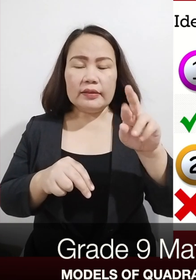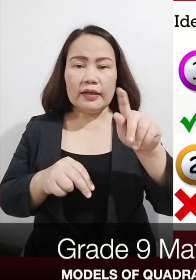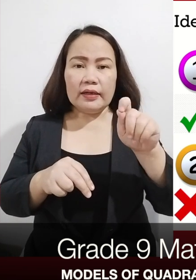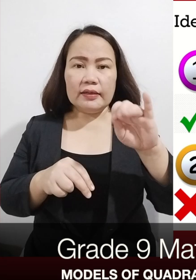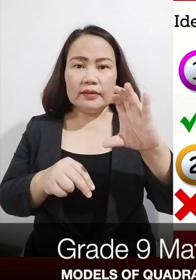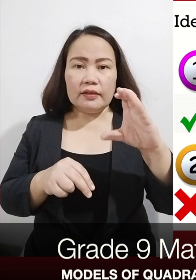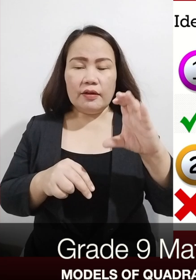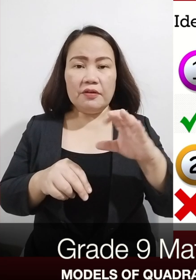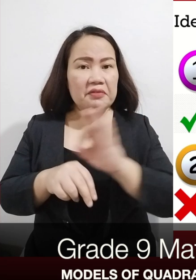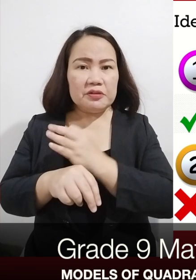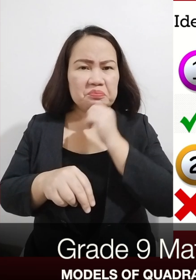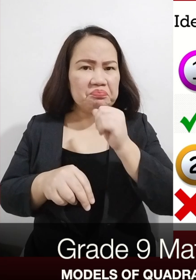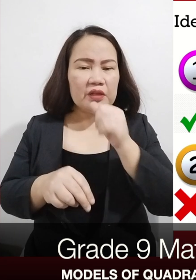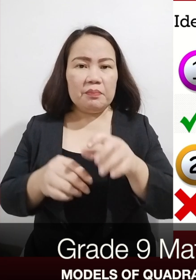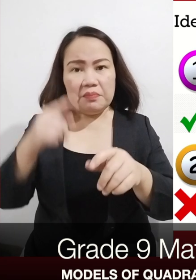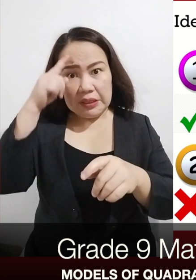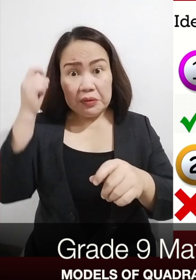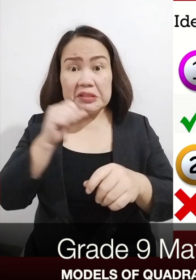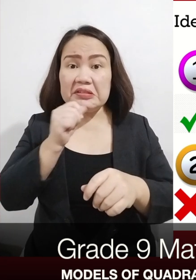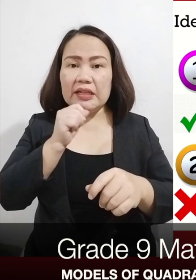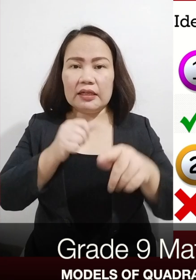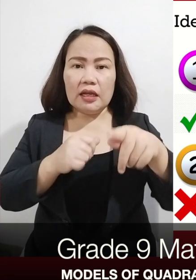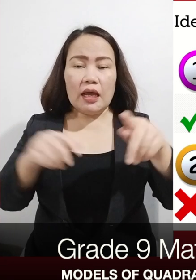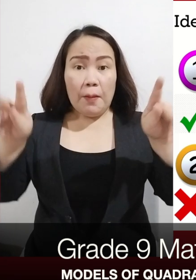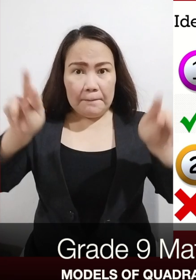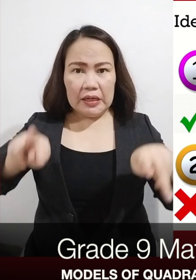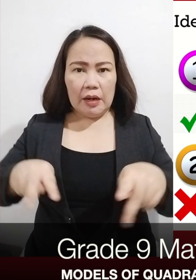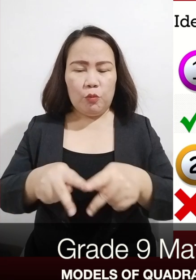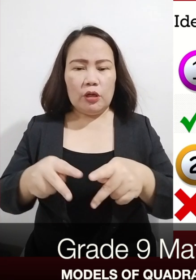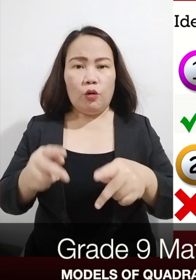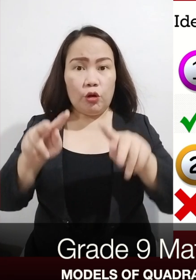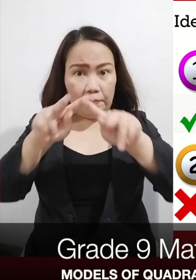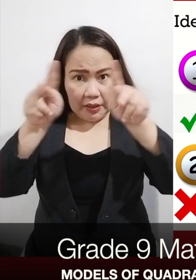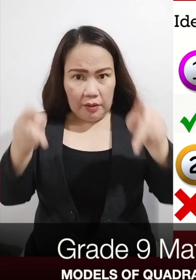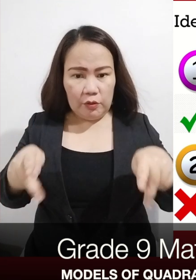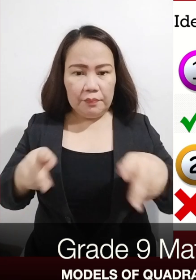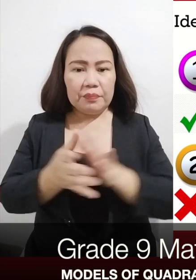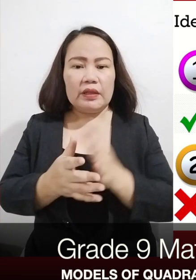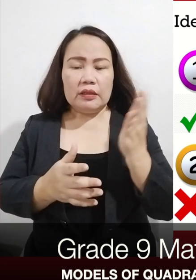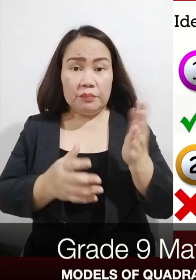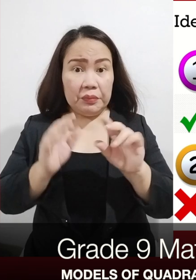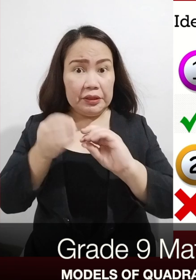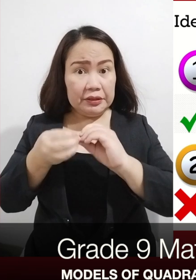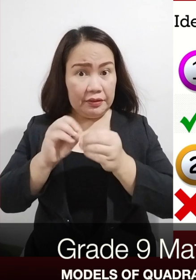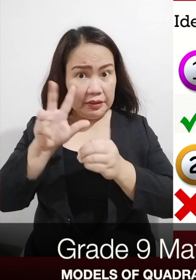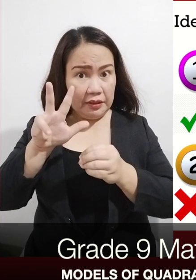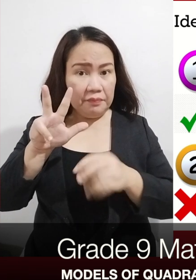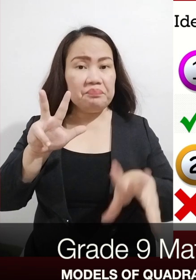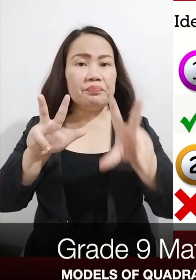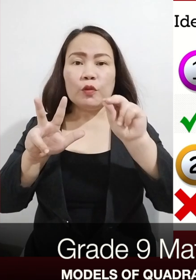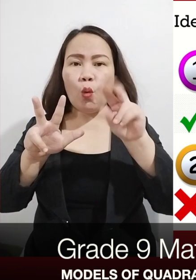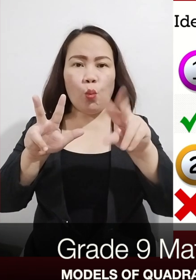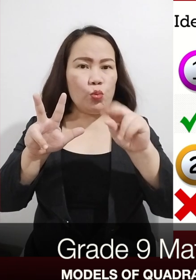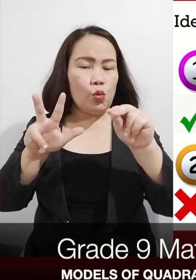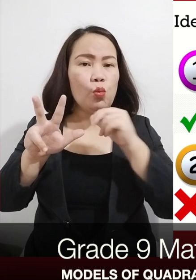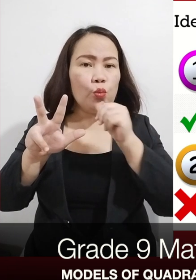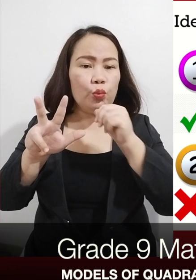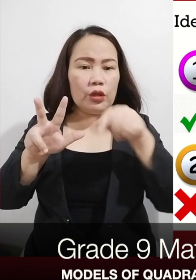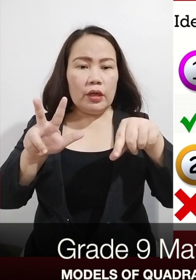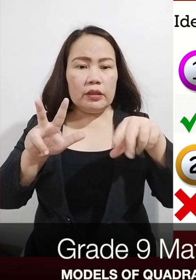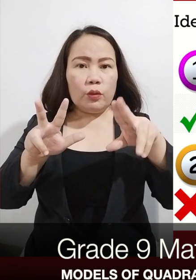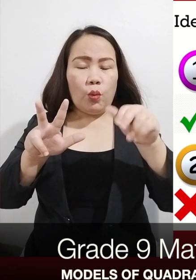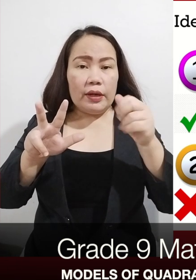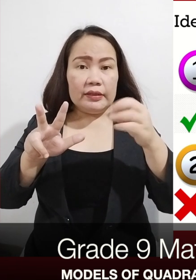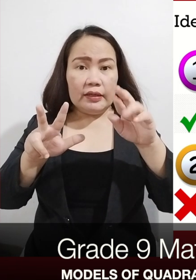not parabola. Number 3, is this a quadratic function? No, because this